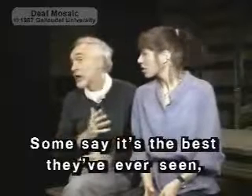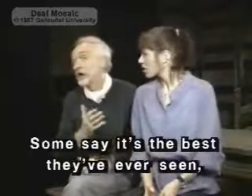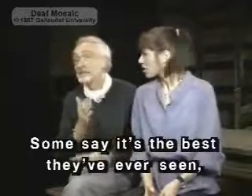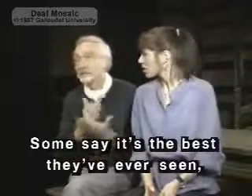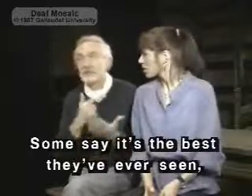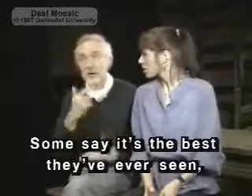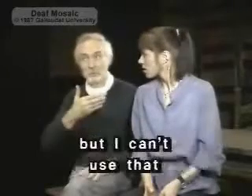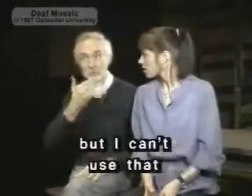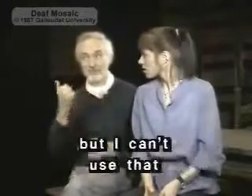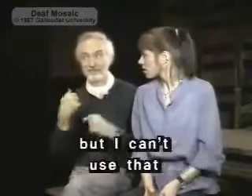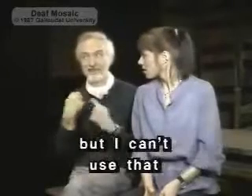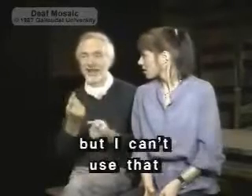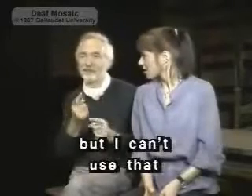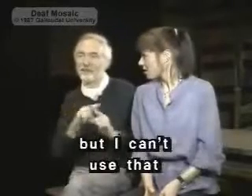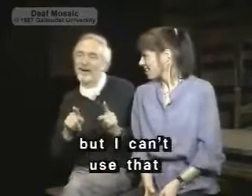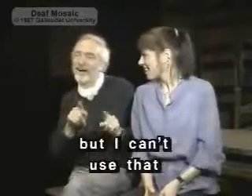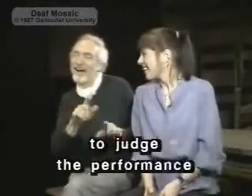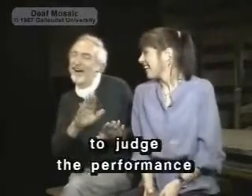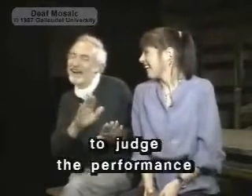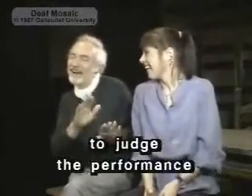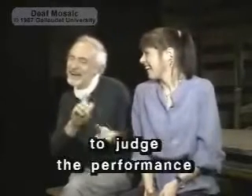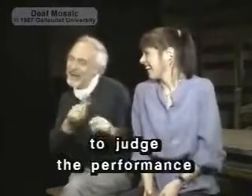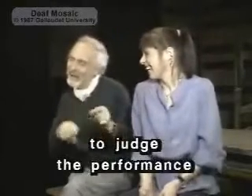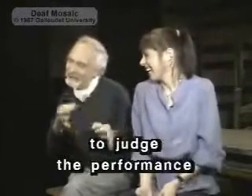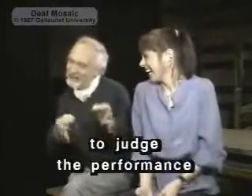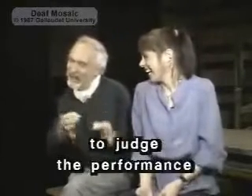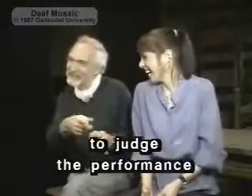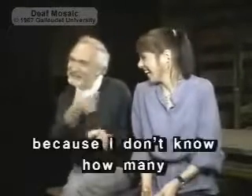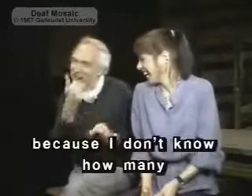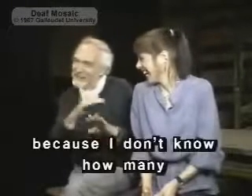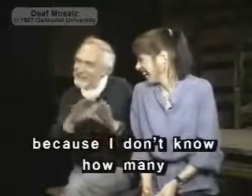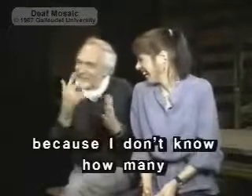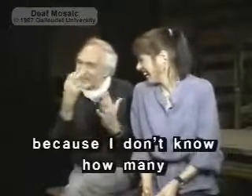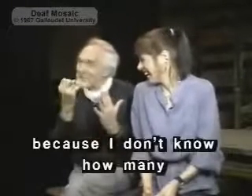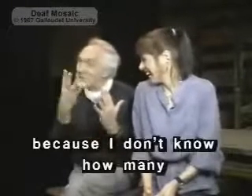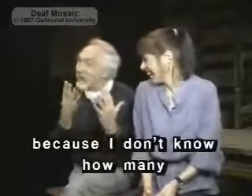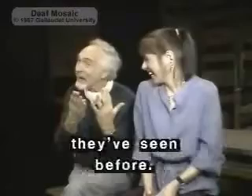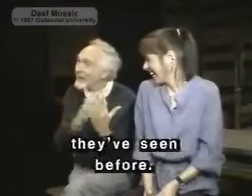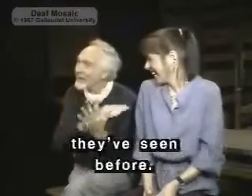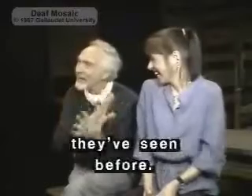seen. Now I can't use that to drive to performance because I don't know how many they've seen before.